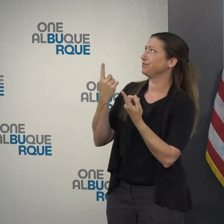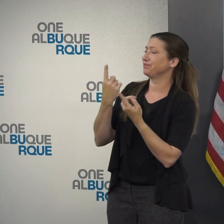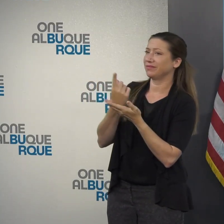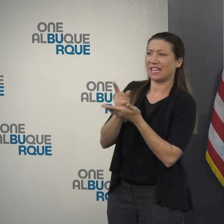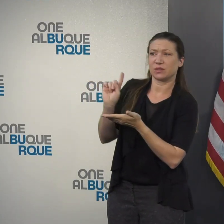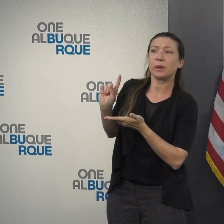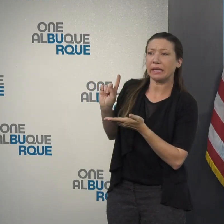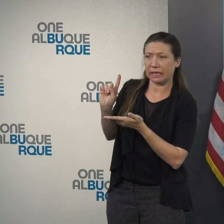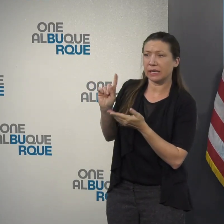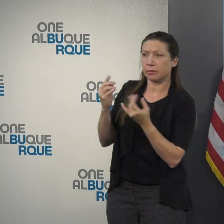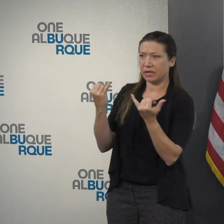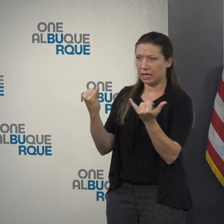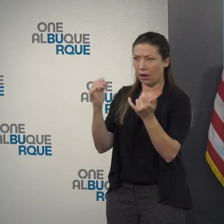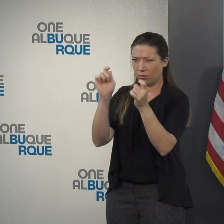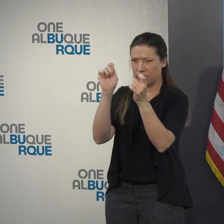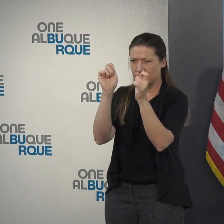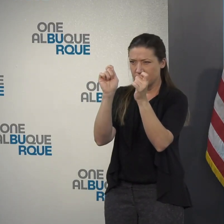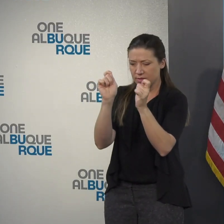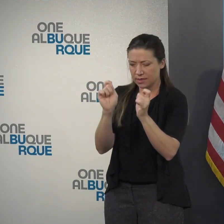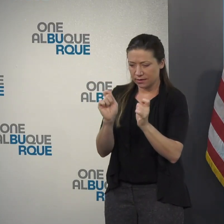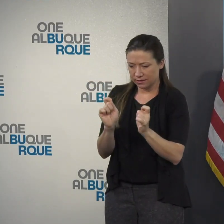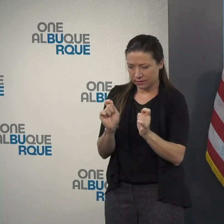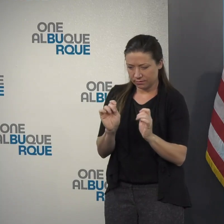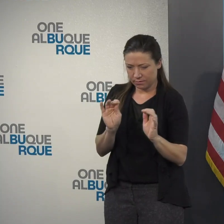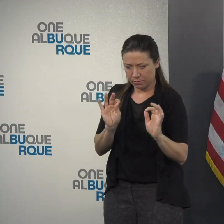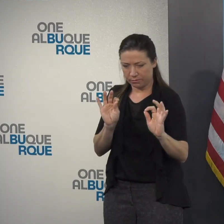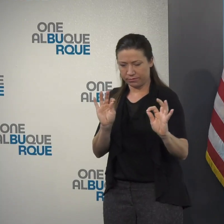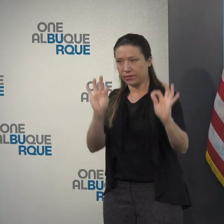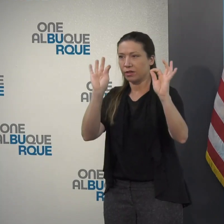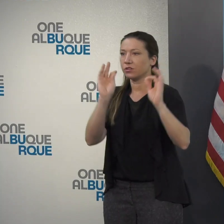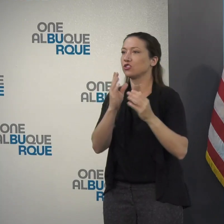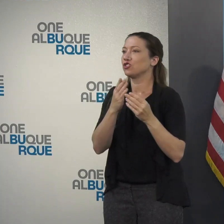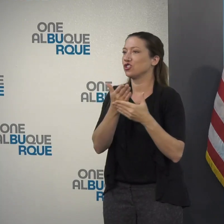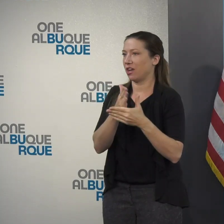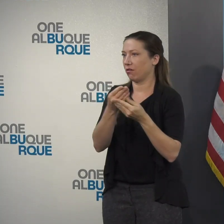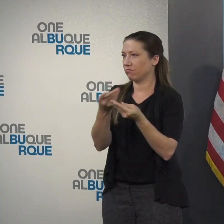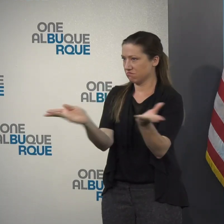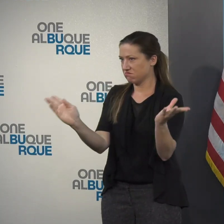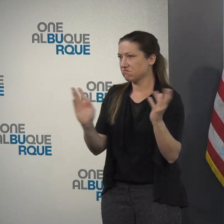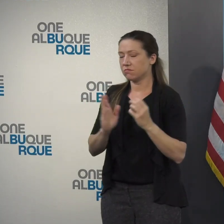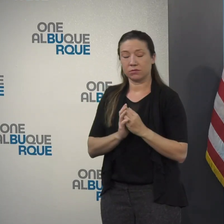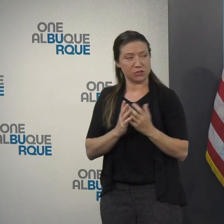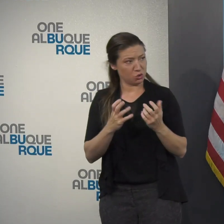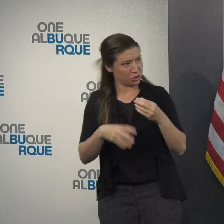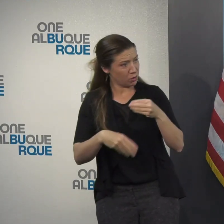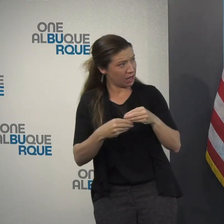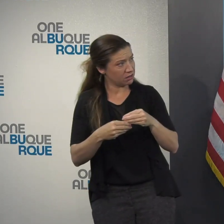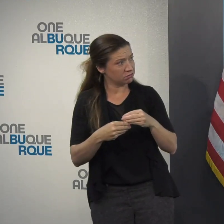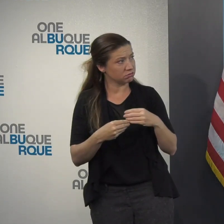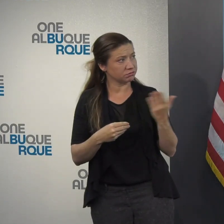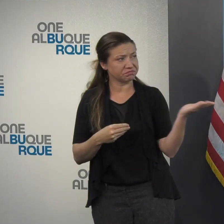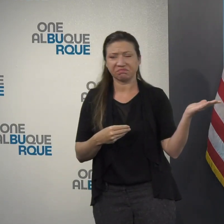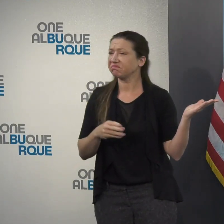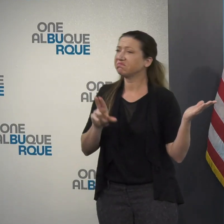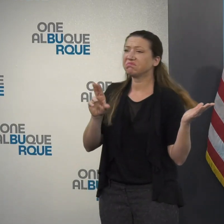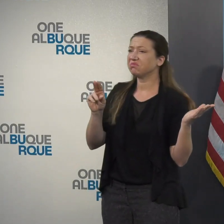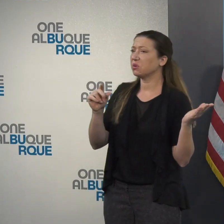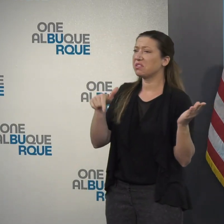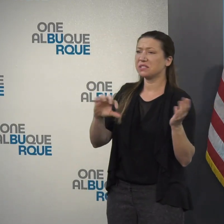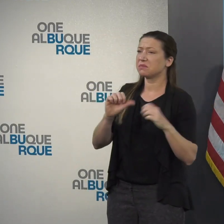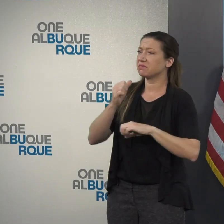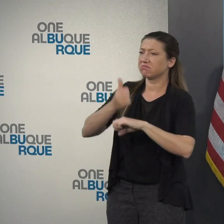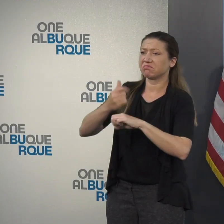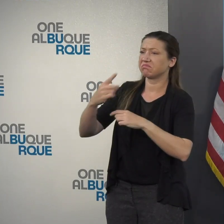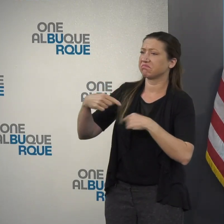we fine-tuned it and are sharing it with folks. Anything else you want to add on either of those? No, sir. I mean, we've had this in place